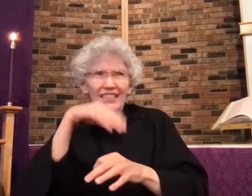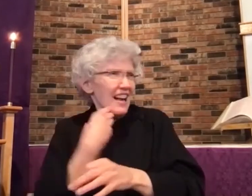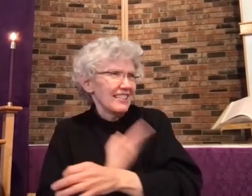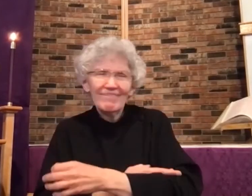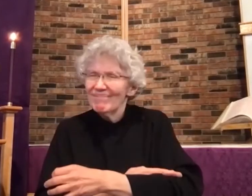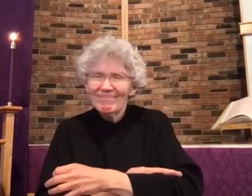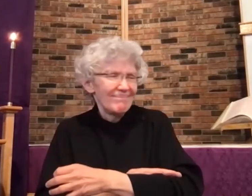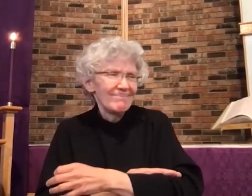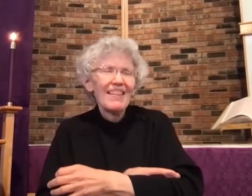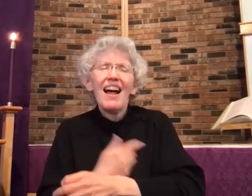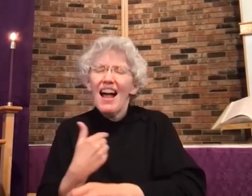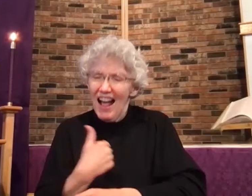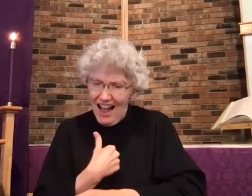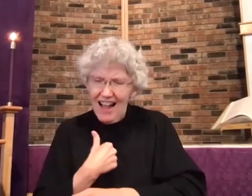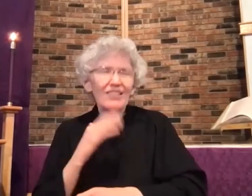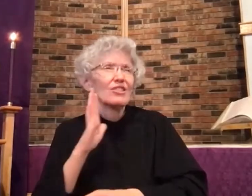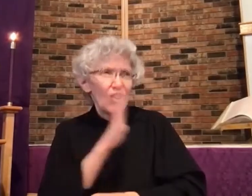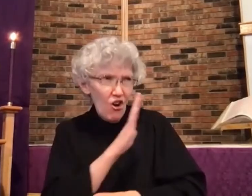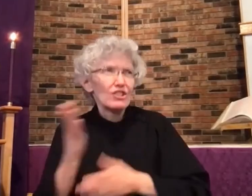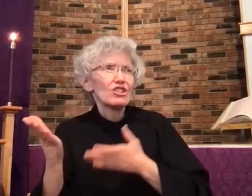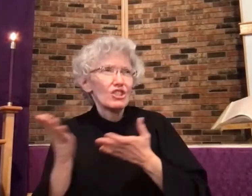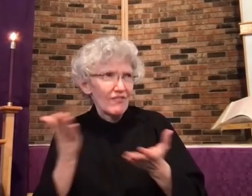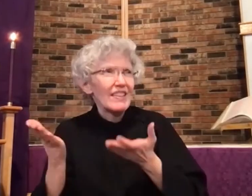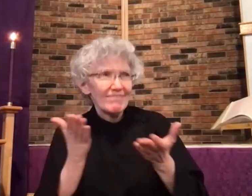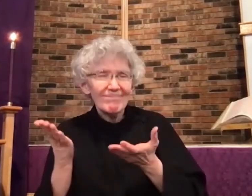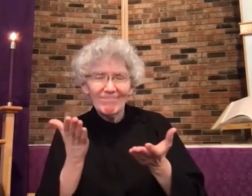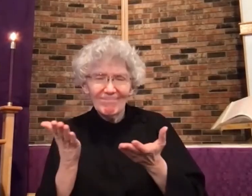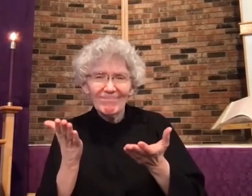I am no longer worthy to be called your son.